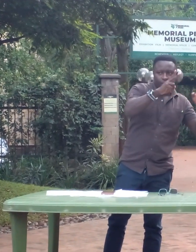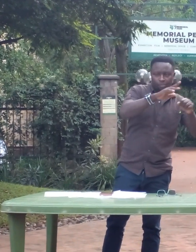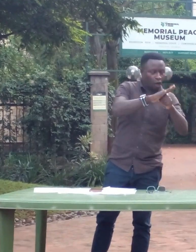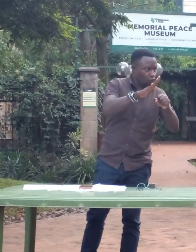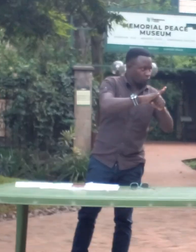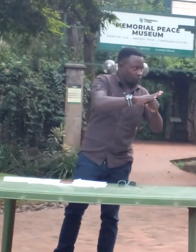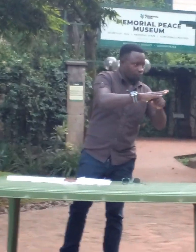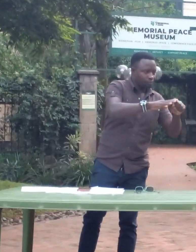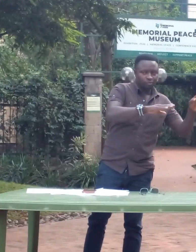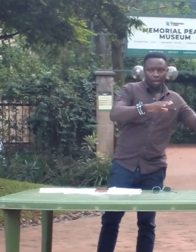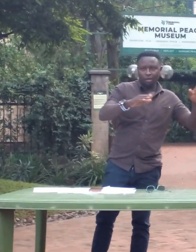Thank you very much.